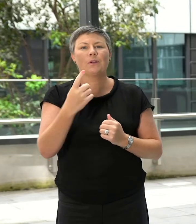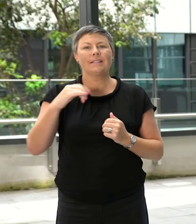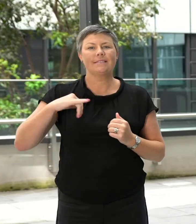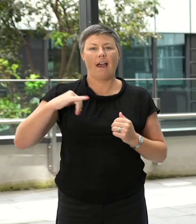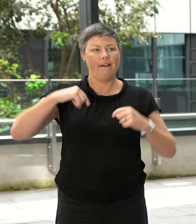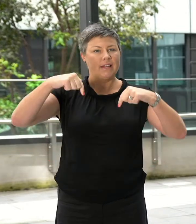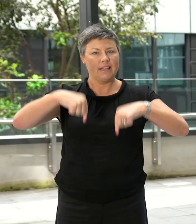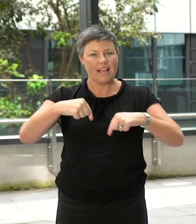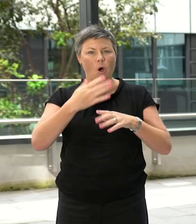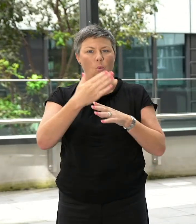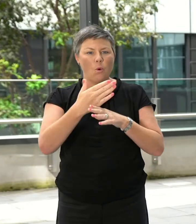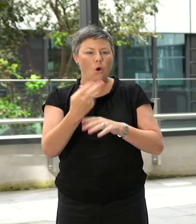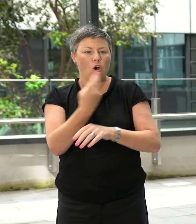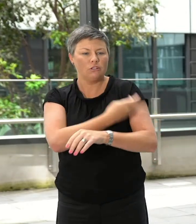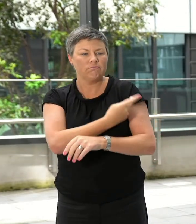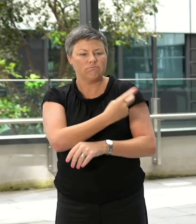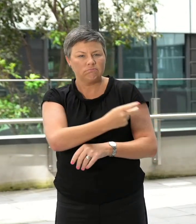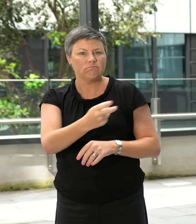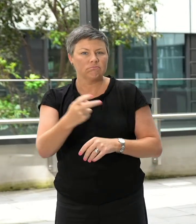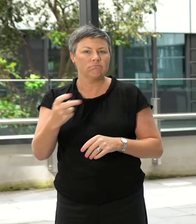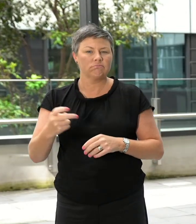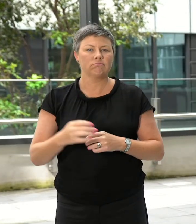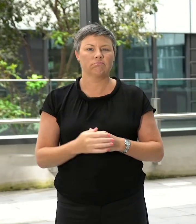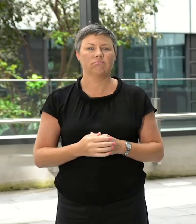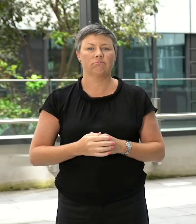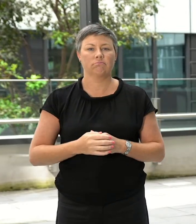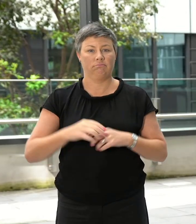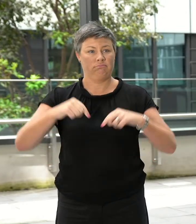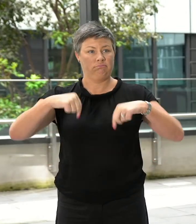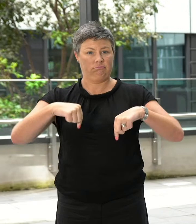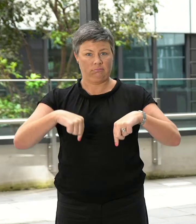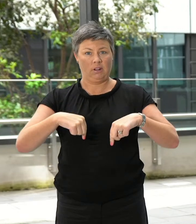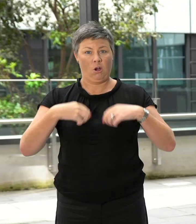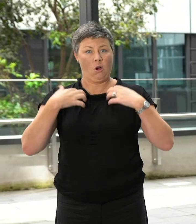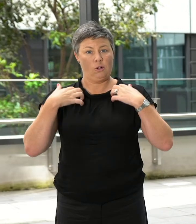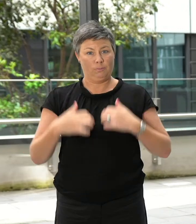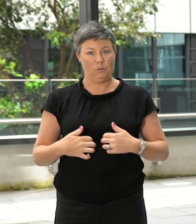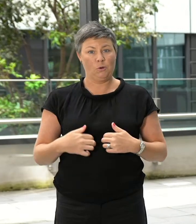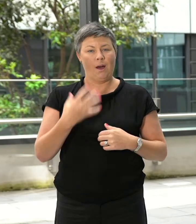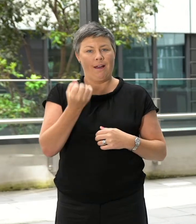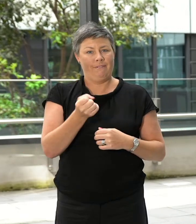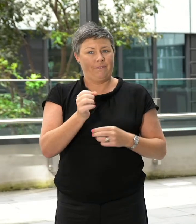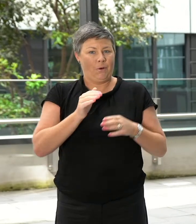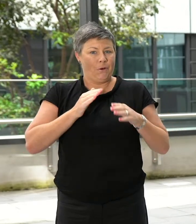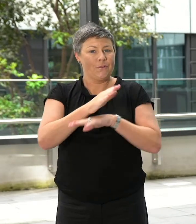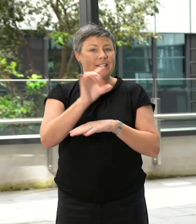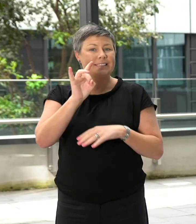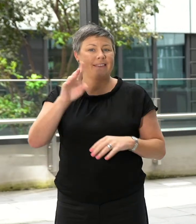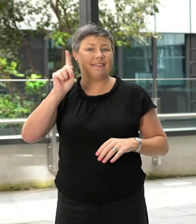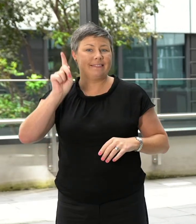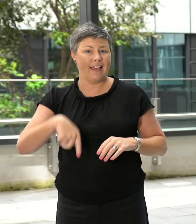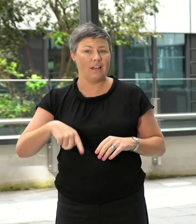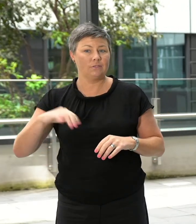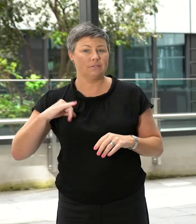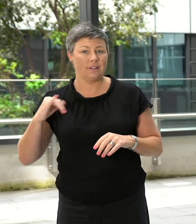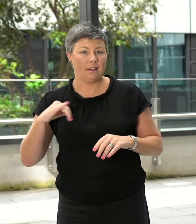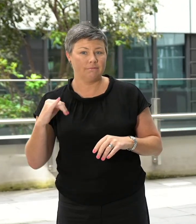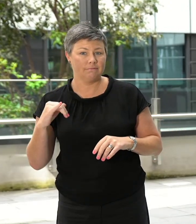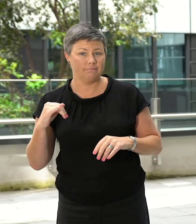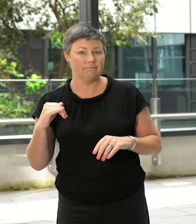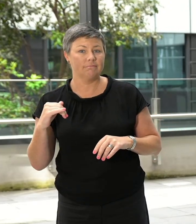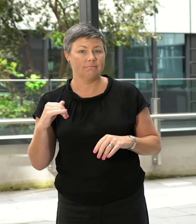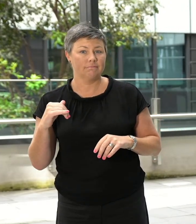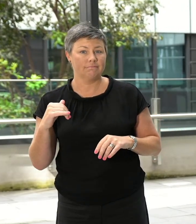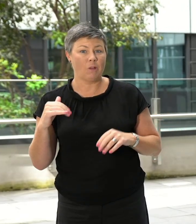the hospital. There's just over 10,000 staff at the Gold Coast University Hospital, and I've been advised this morning that